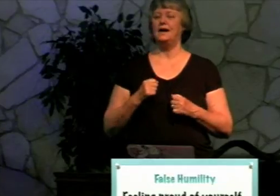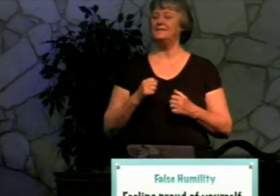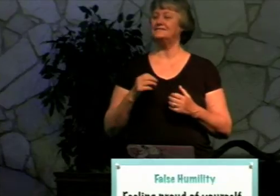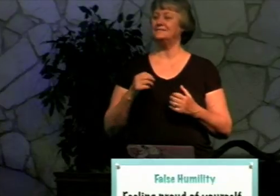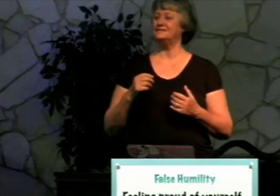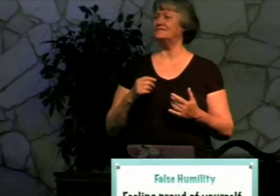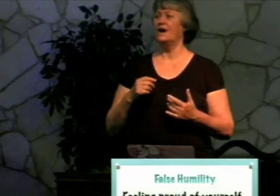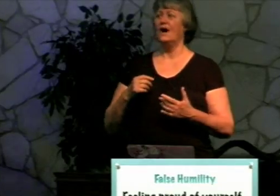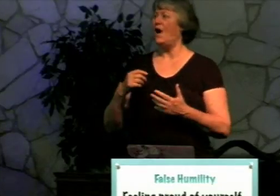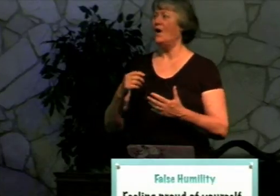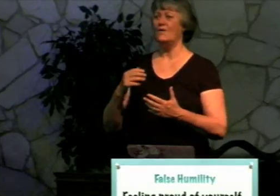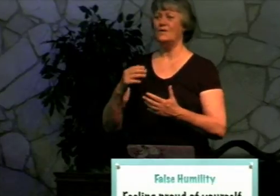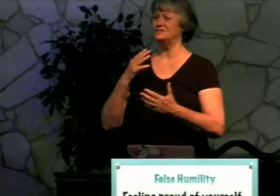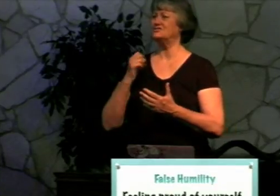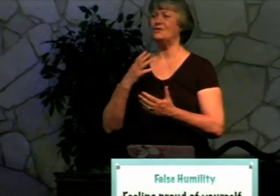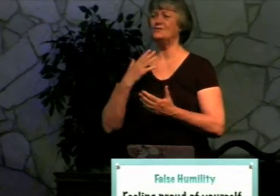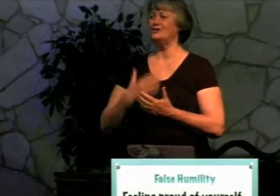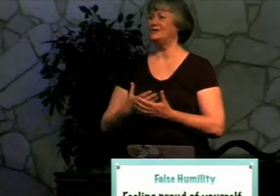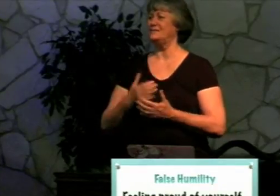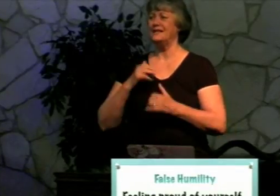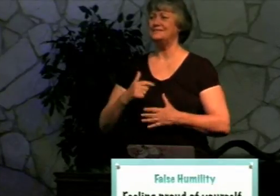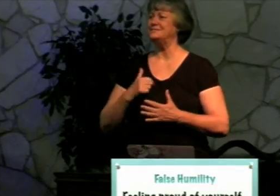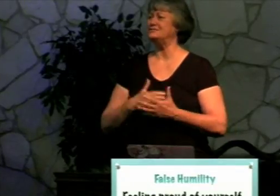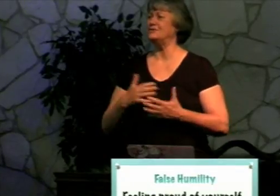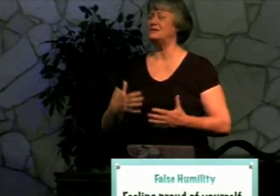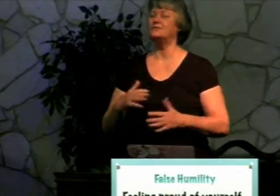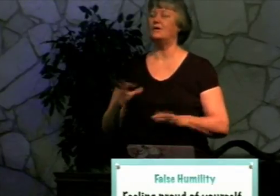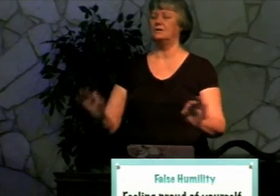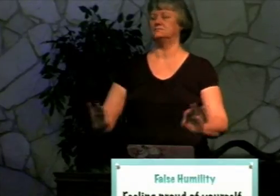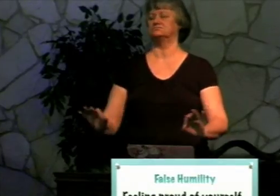And then someone says, oh, it was so good, it blessed me so much. You go,